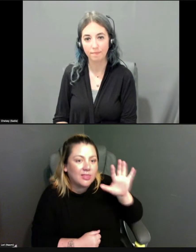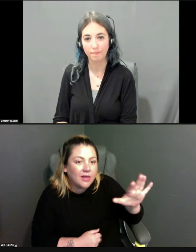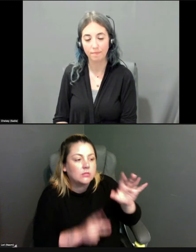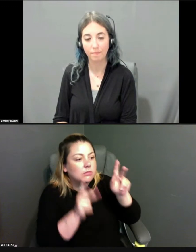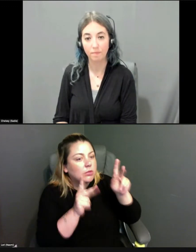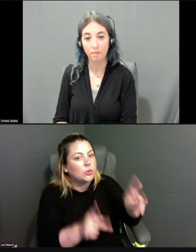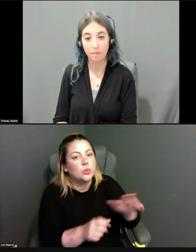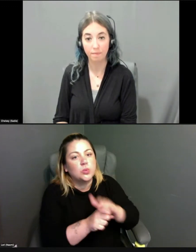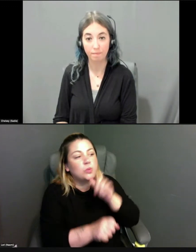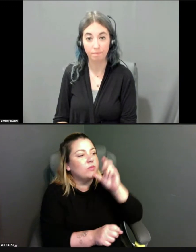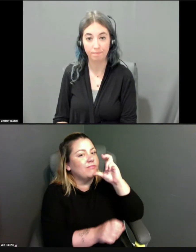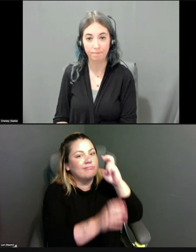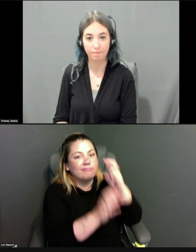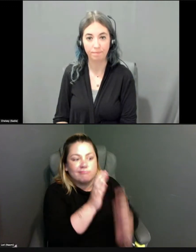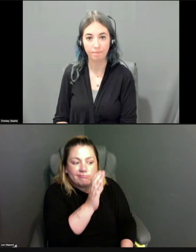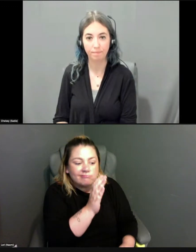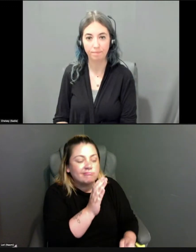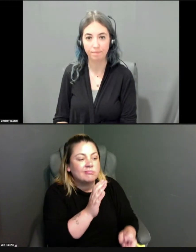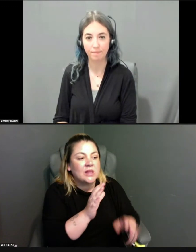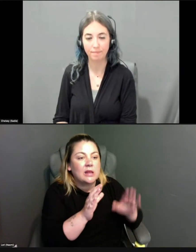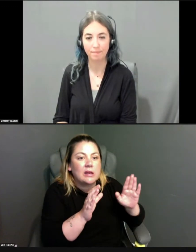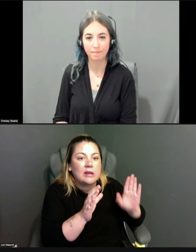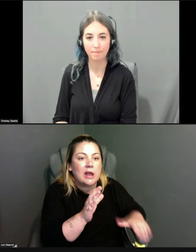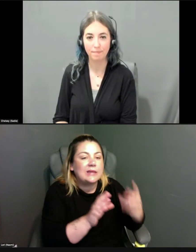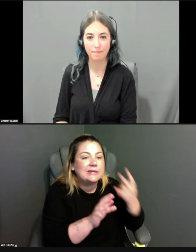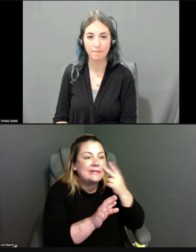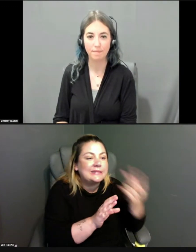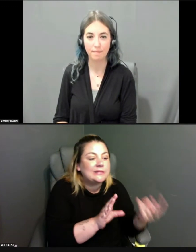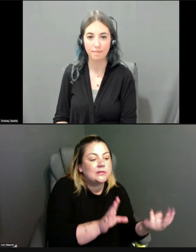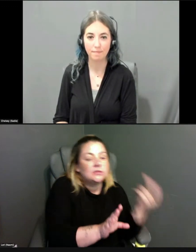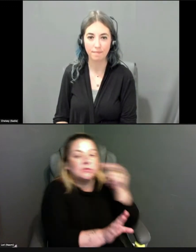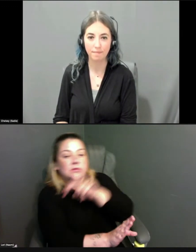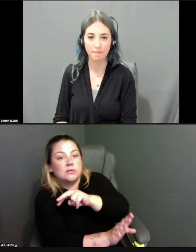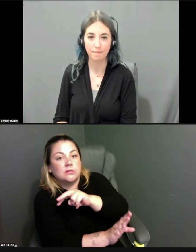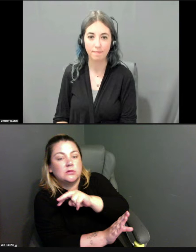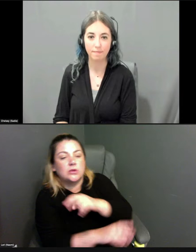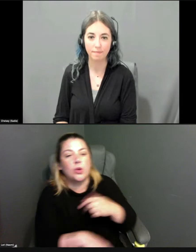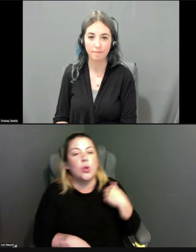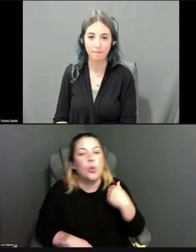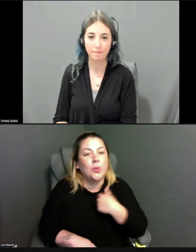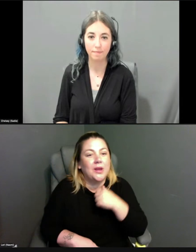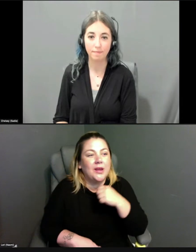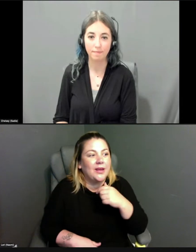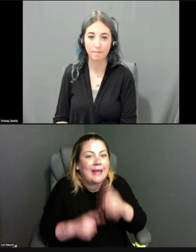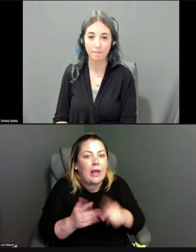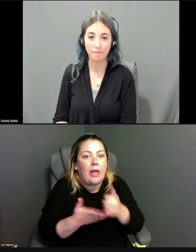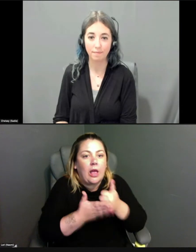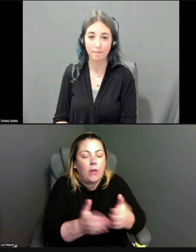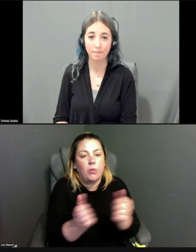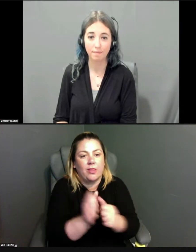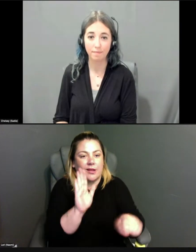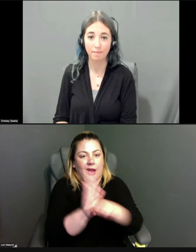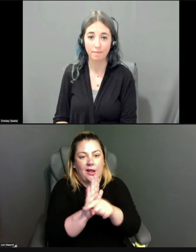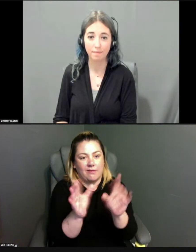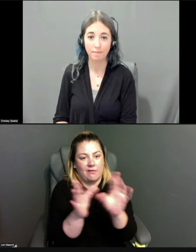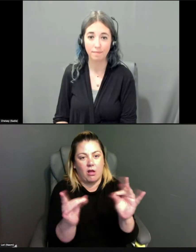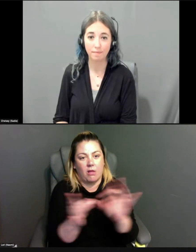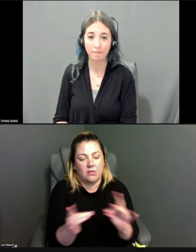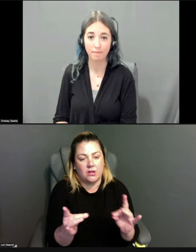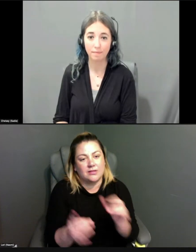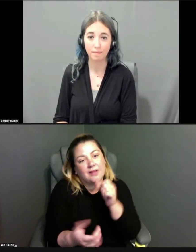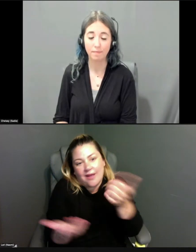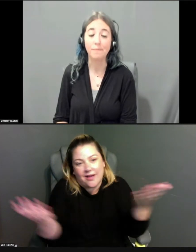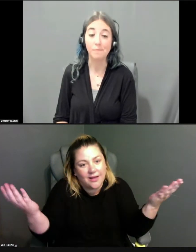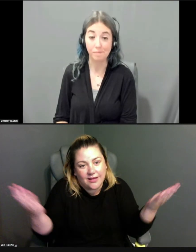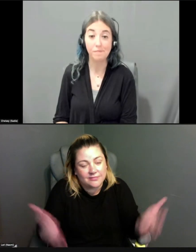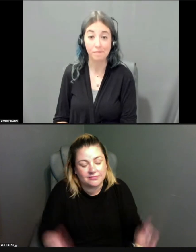that space still and hasn't found their way out of it, we're not helping them by just trash talking them. Yeah, well, I think to kind of